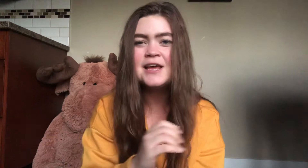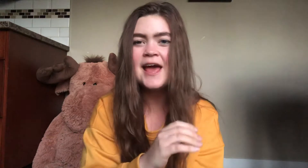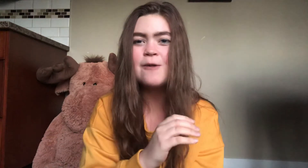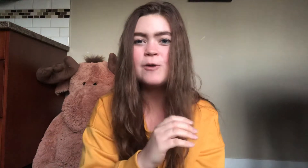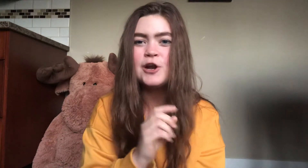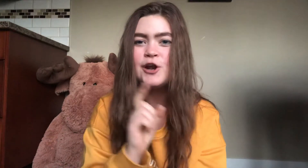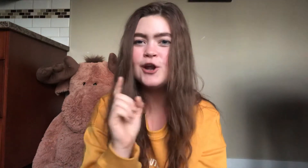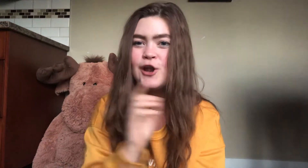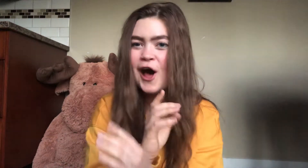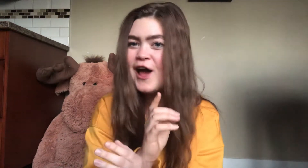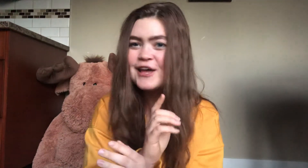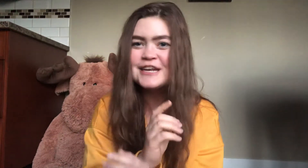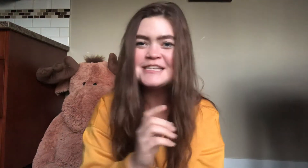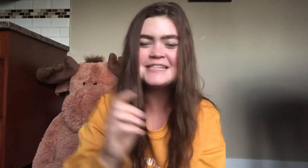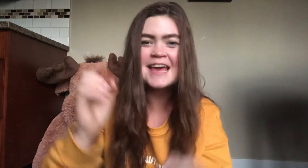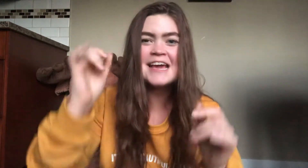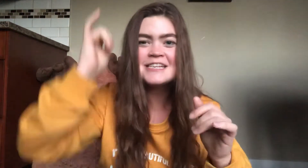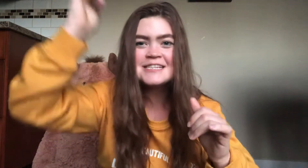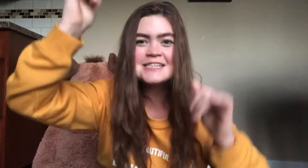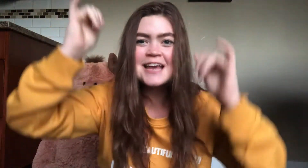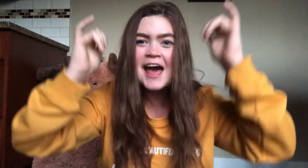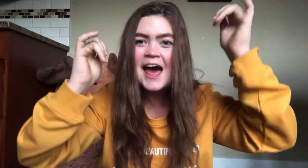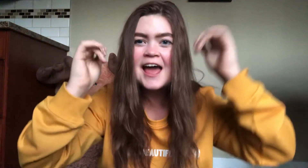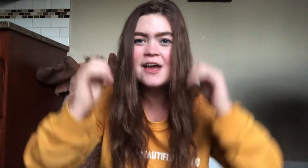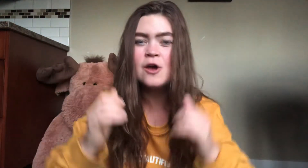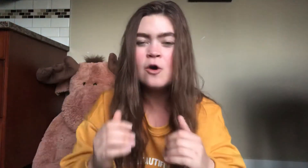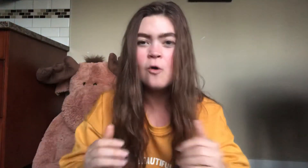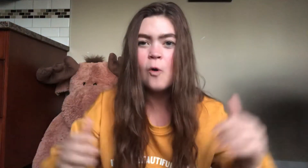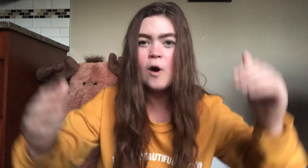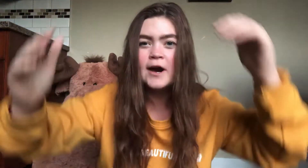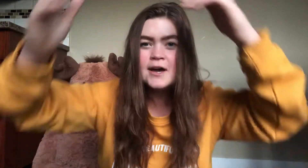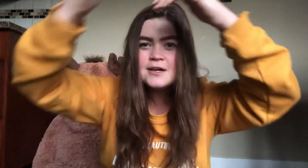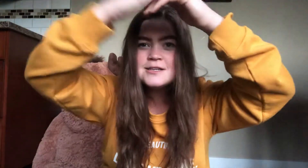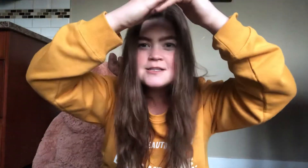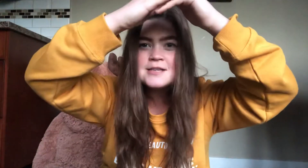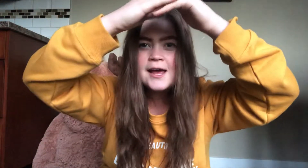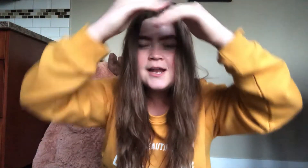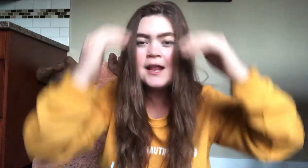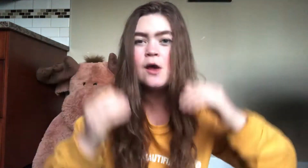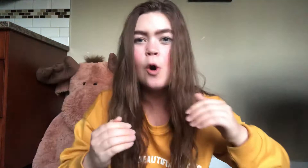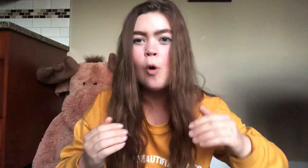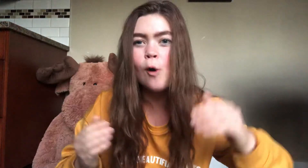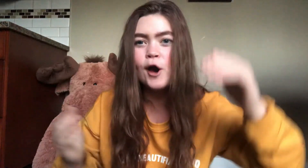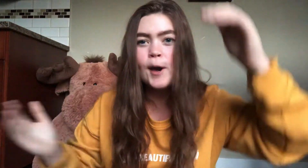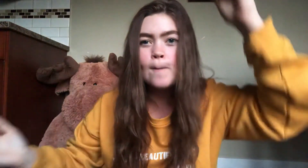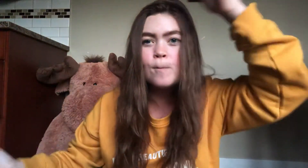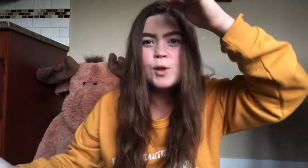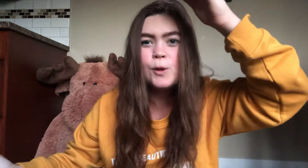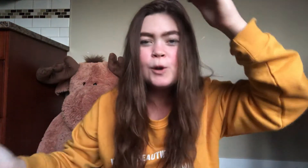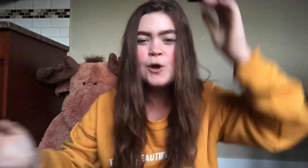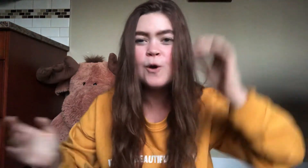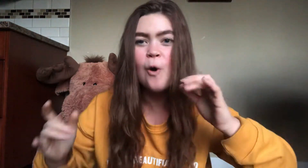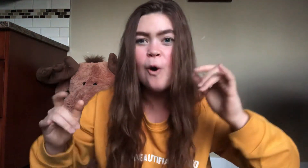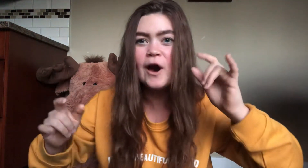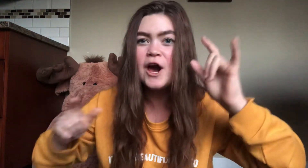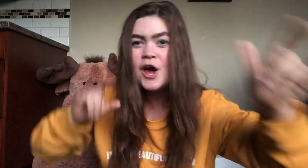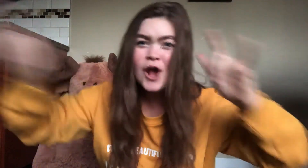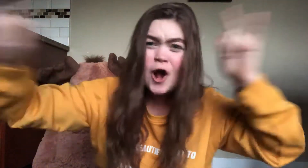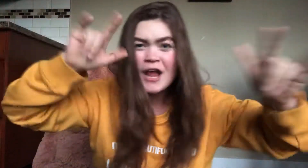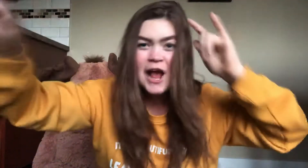and we're not gonna say sky, or sun, or coconut